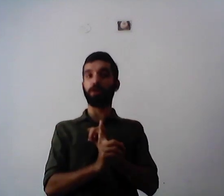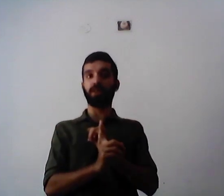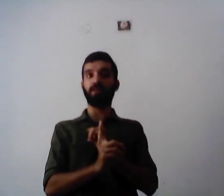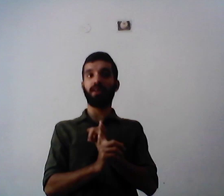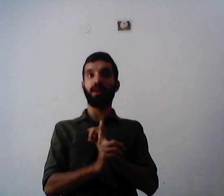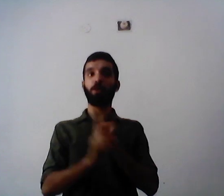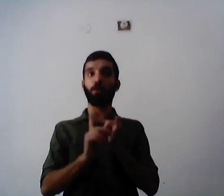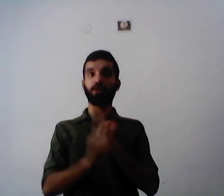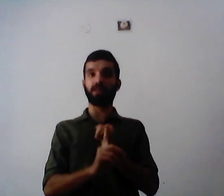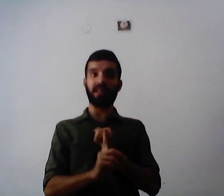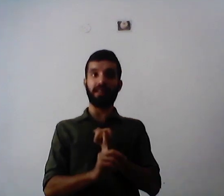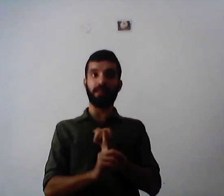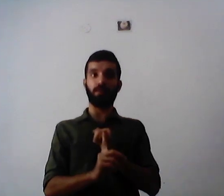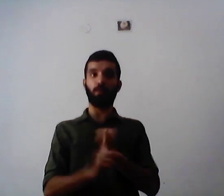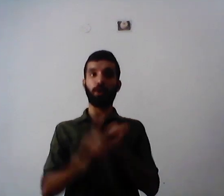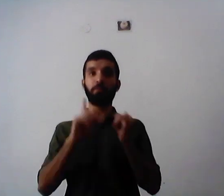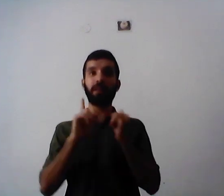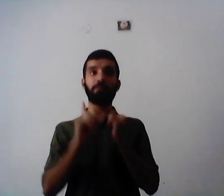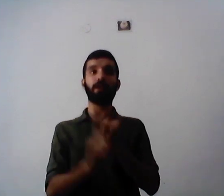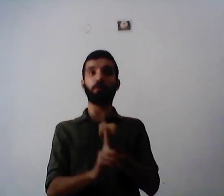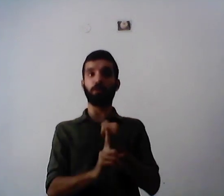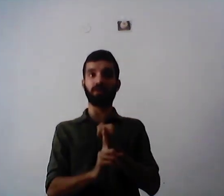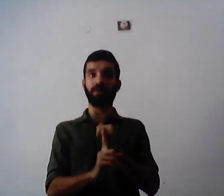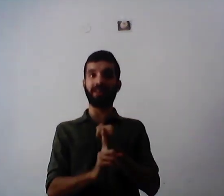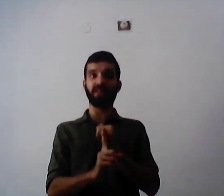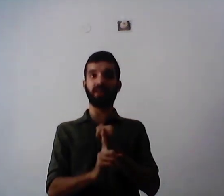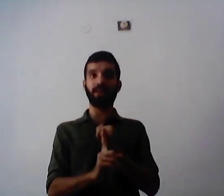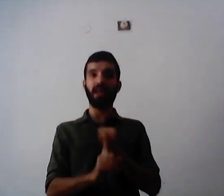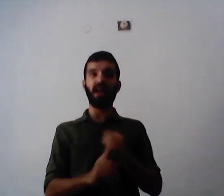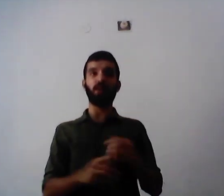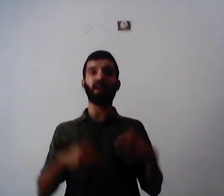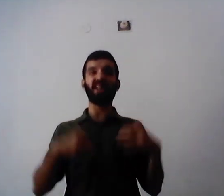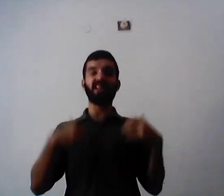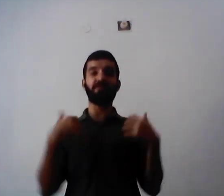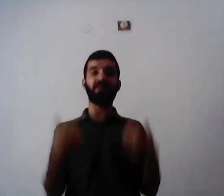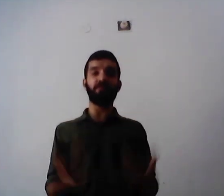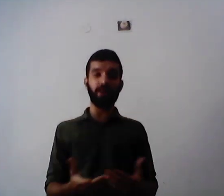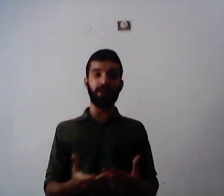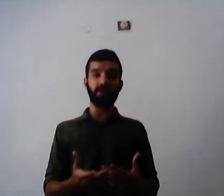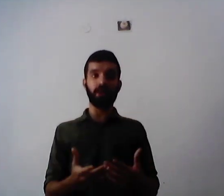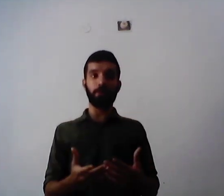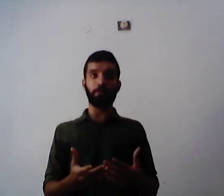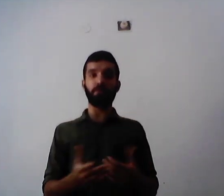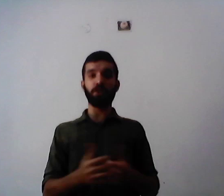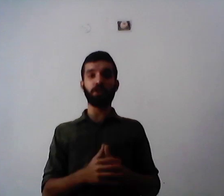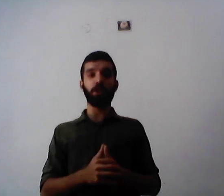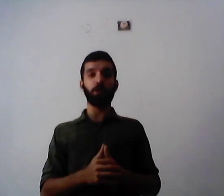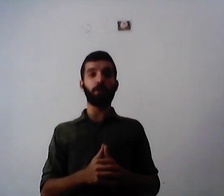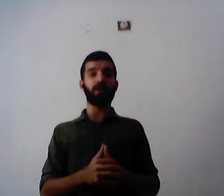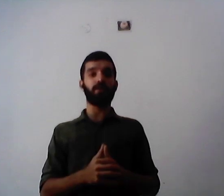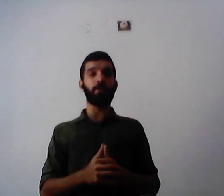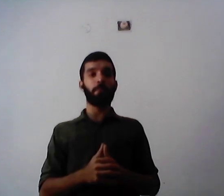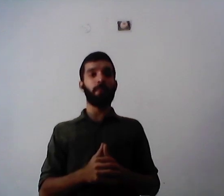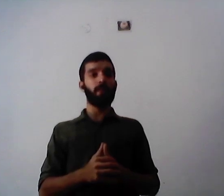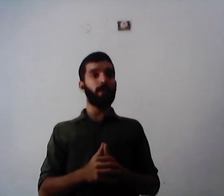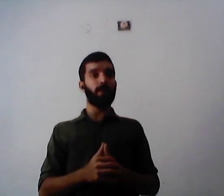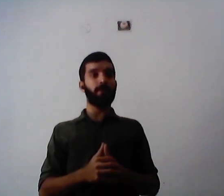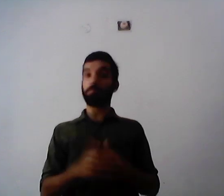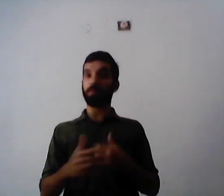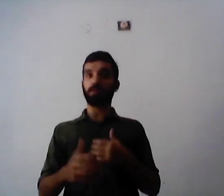solution, concentration. What do you mean by concentration, and what are the different ways by which you can represent or